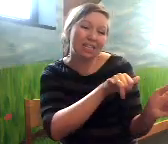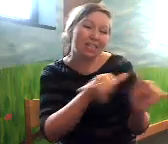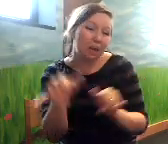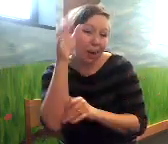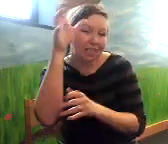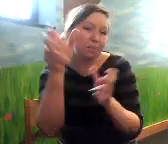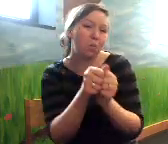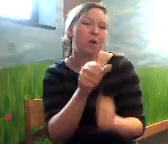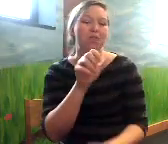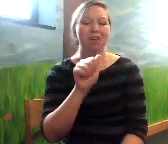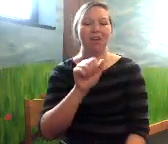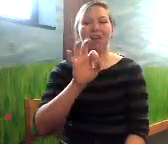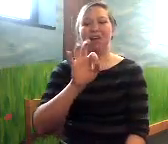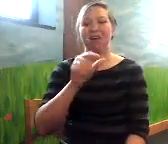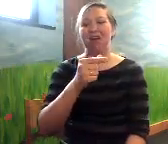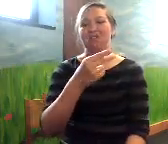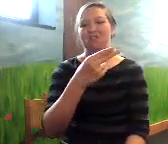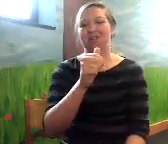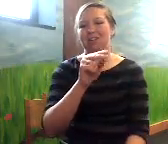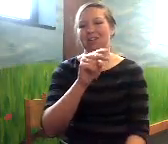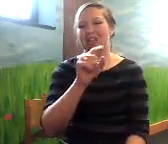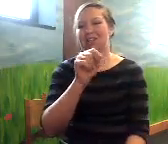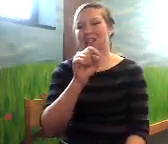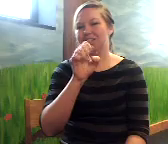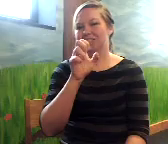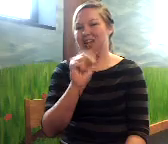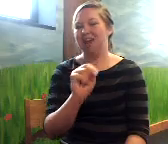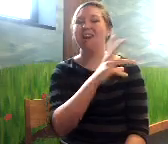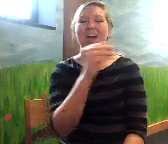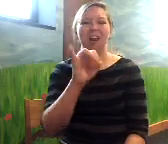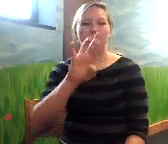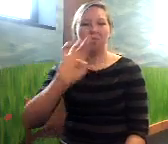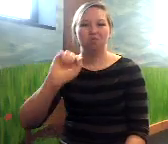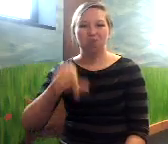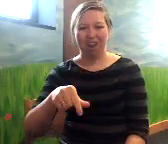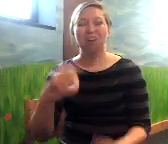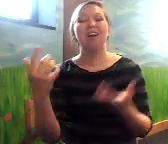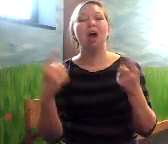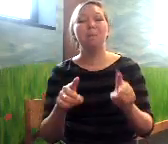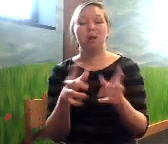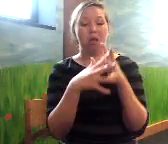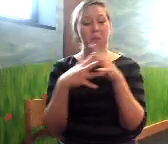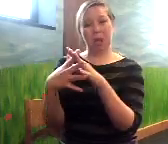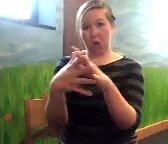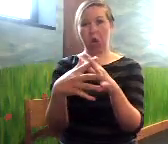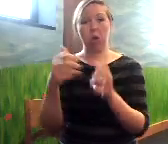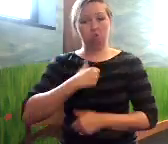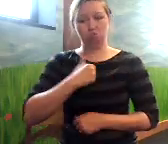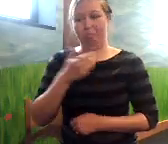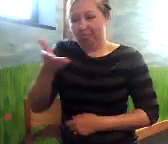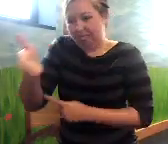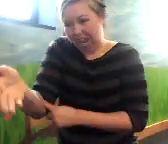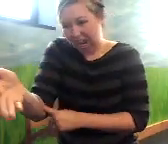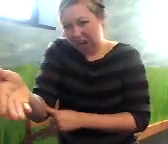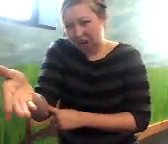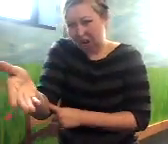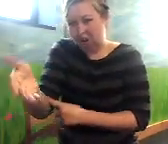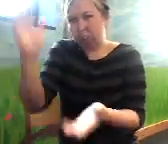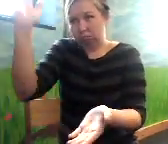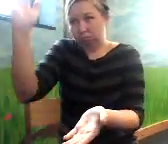withdraw, and the idea is that they're going to leave the fighting and the defense of their nation to the people of Afghanistan or